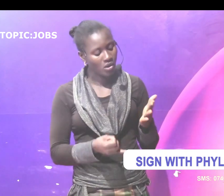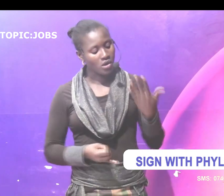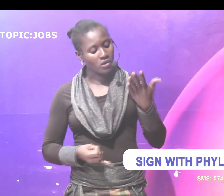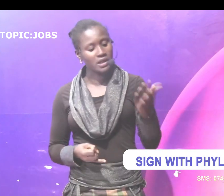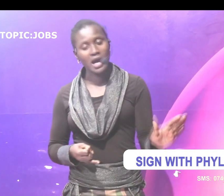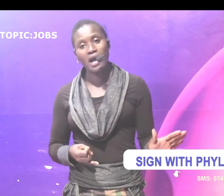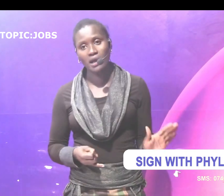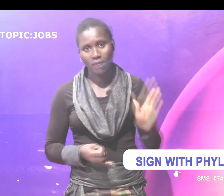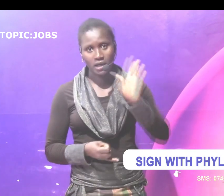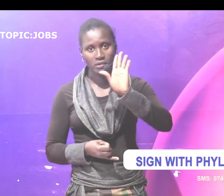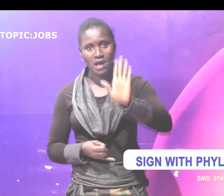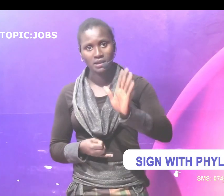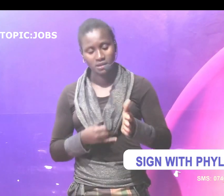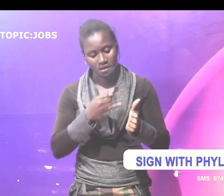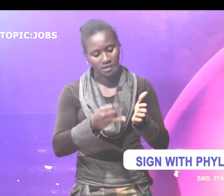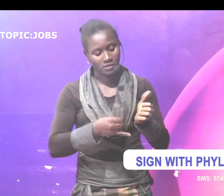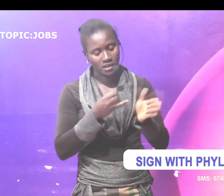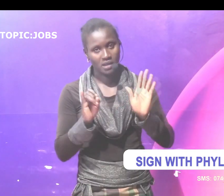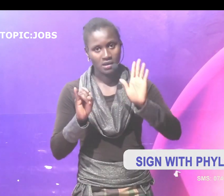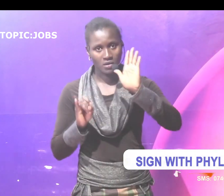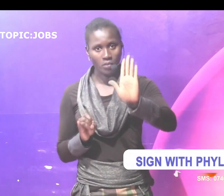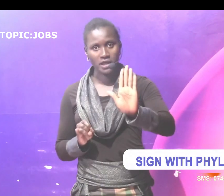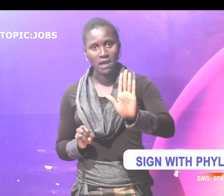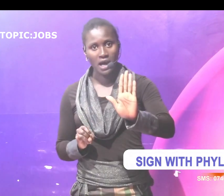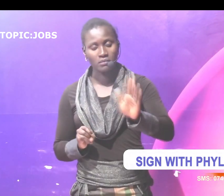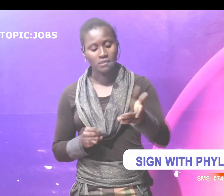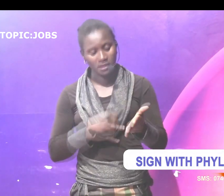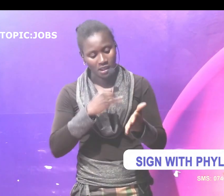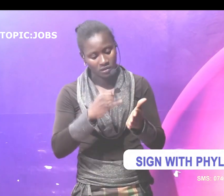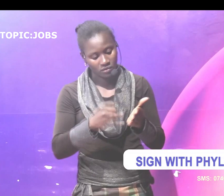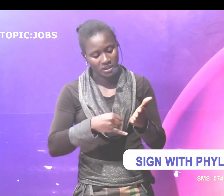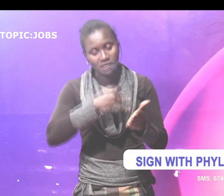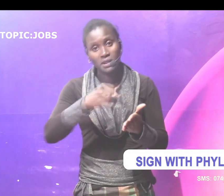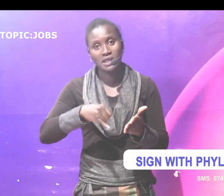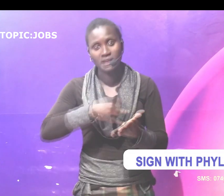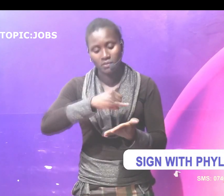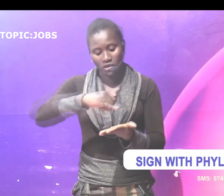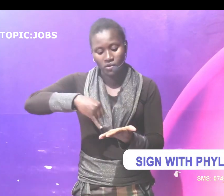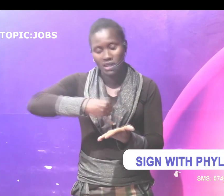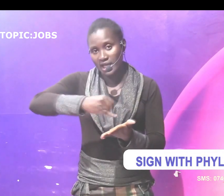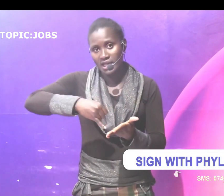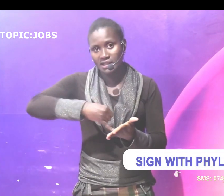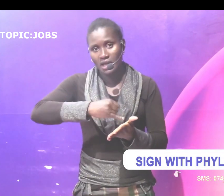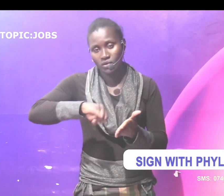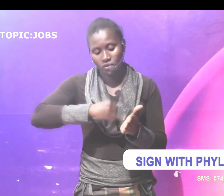the other palm hand, this one, open palm, and then you're just making some, you're drawing like a circle. So